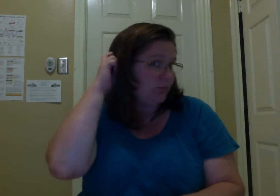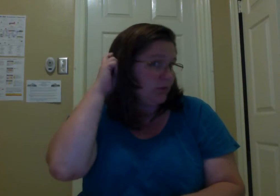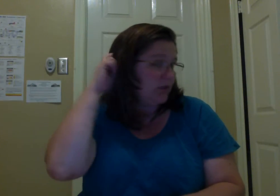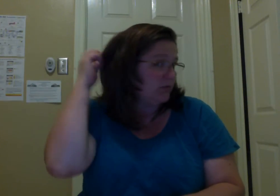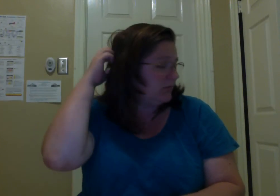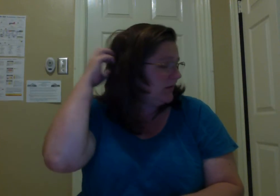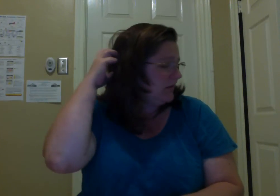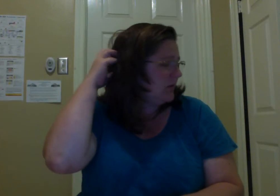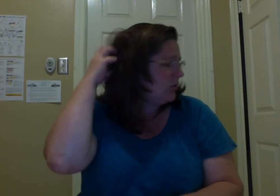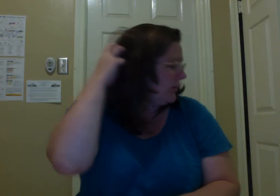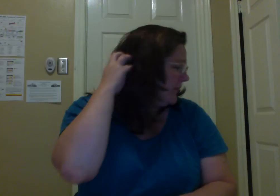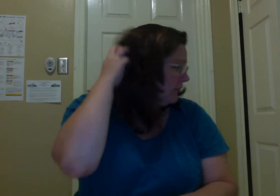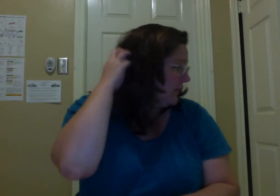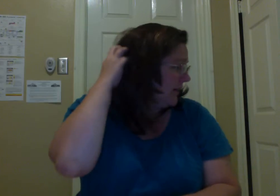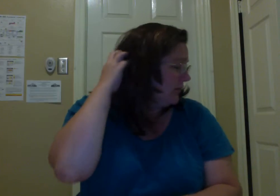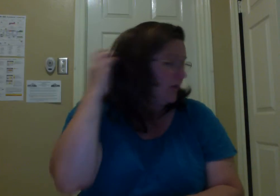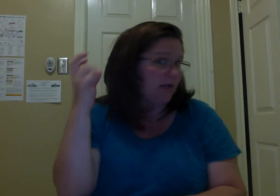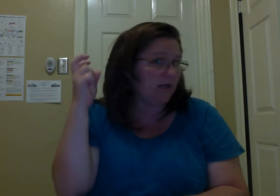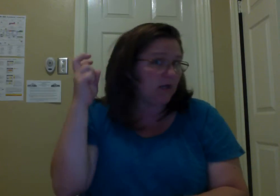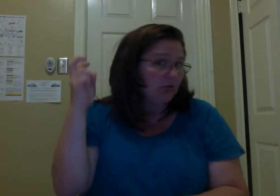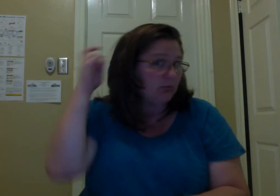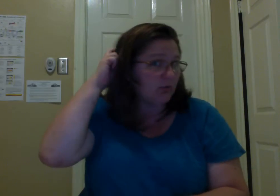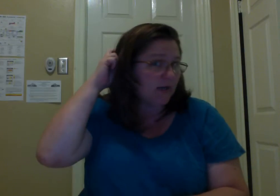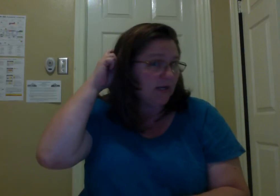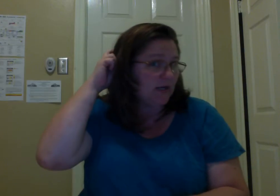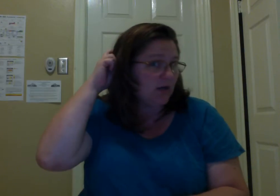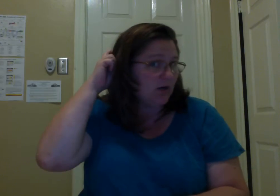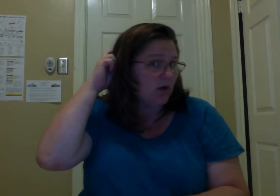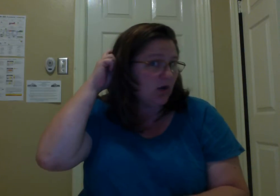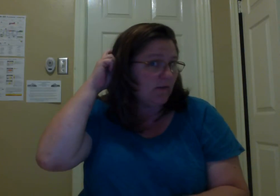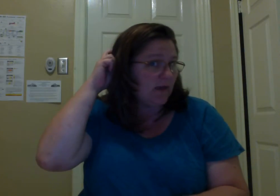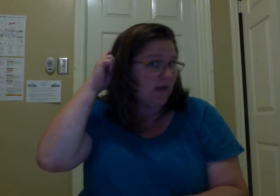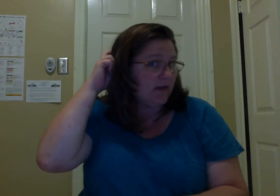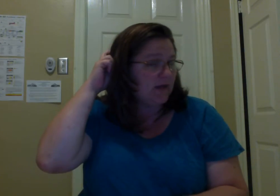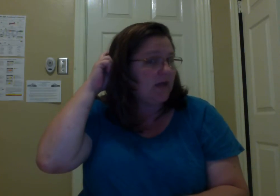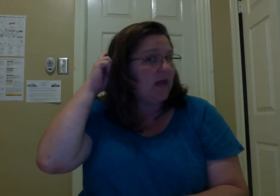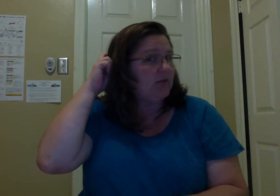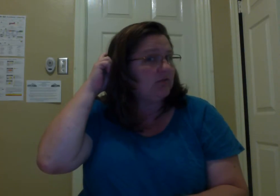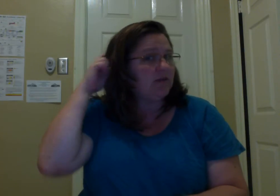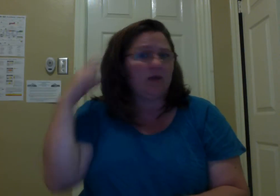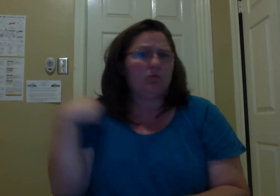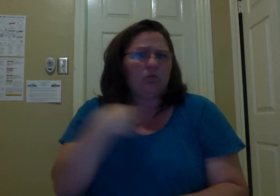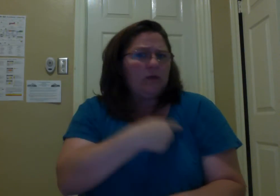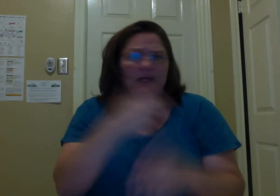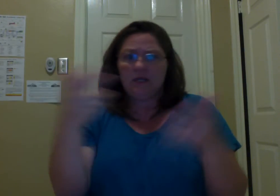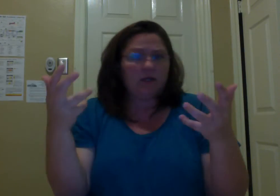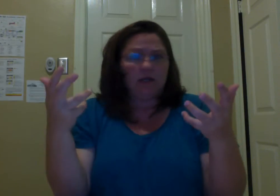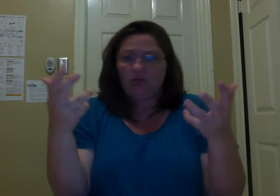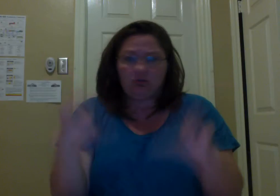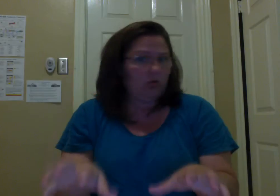put a cochlear implant goes right here on your head. So you put it right here on the head, and you say we and don't